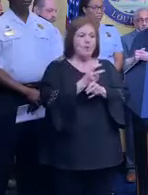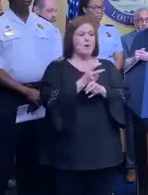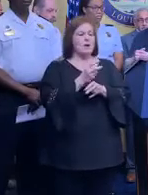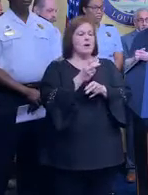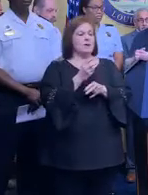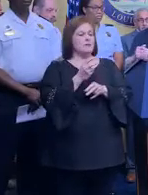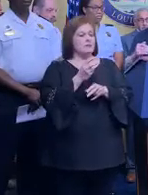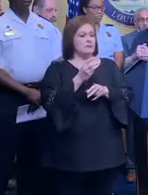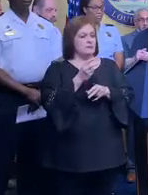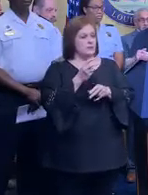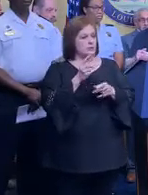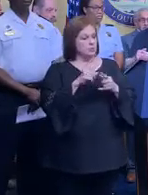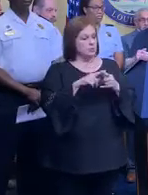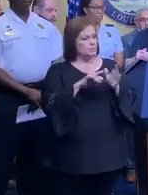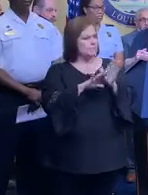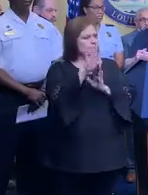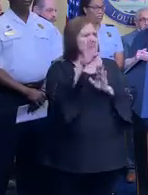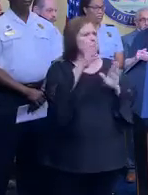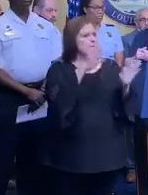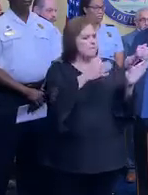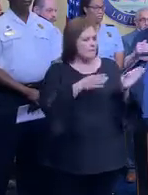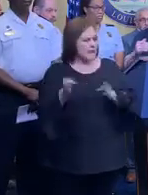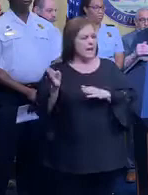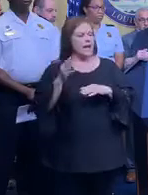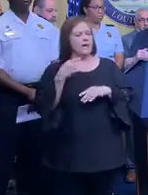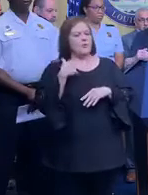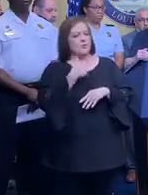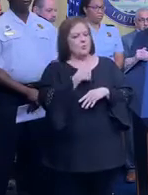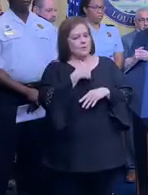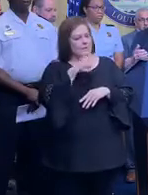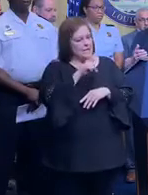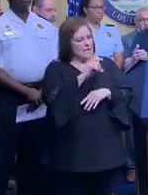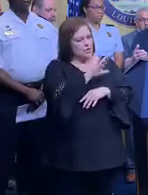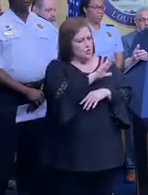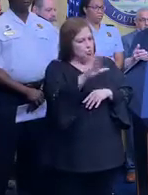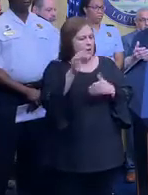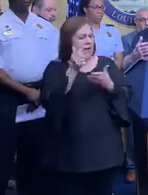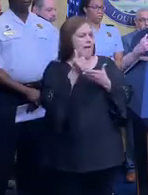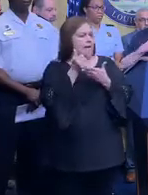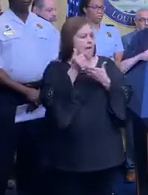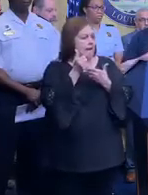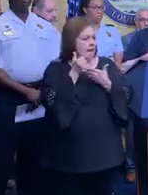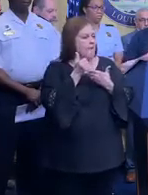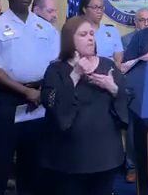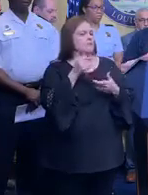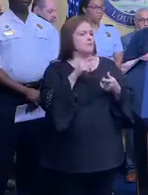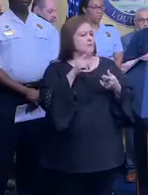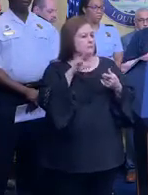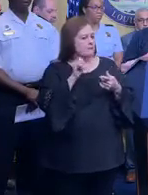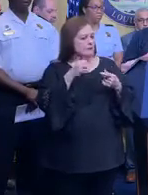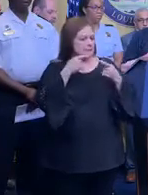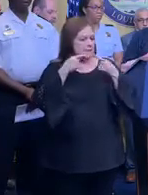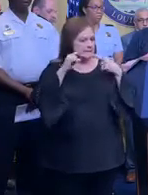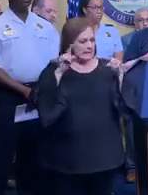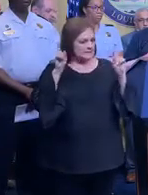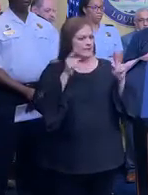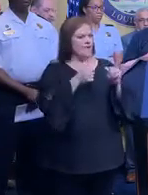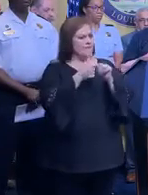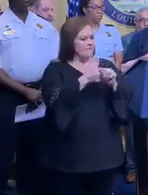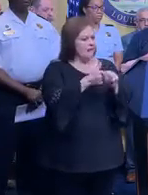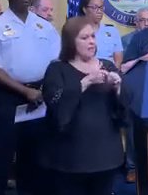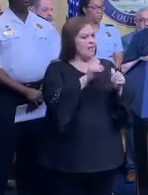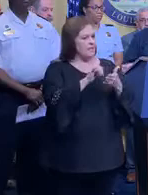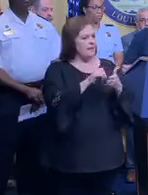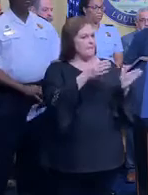their agencies to develop the plans, and we need your assistance to be successful in following those